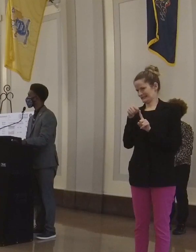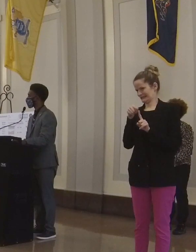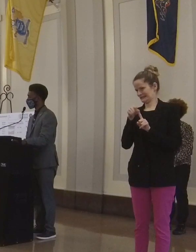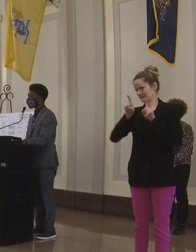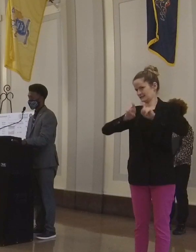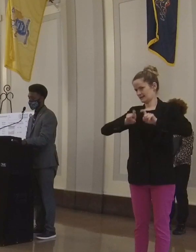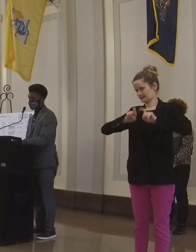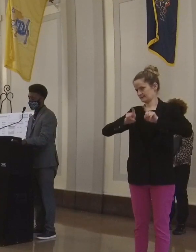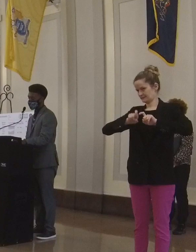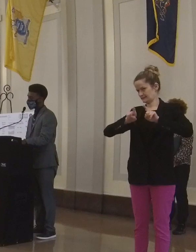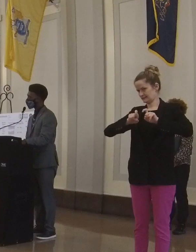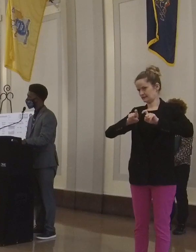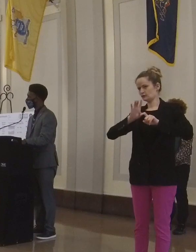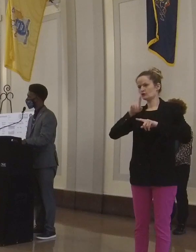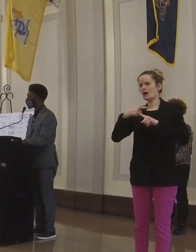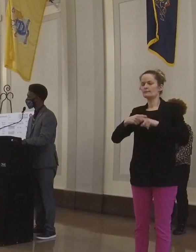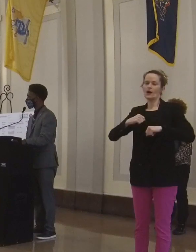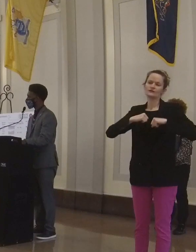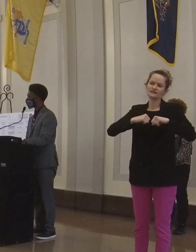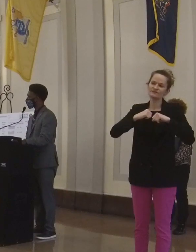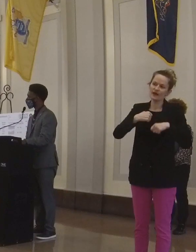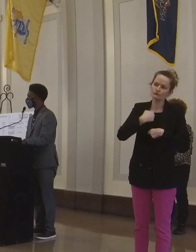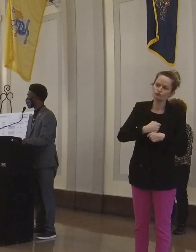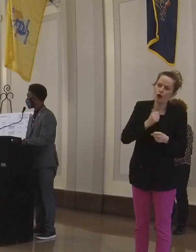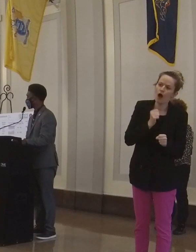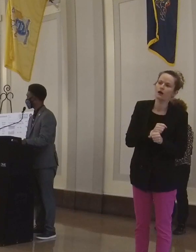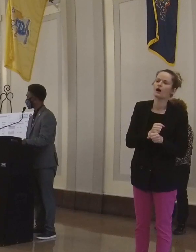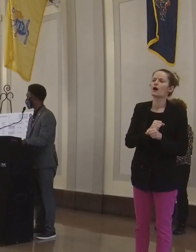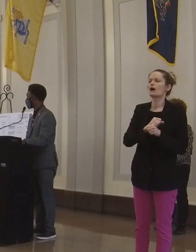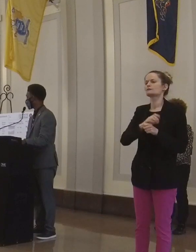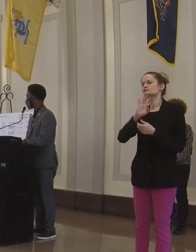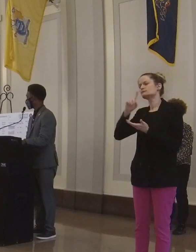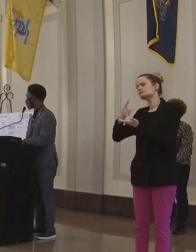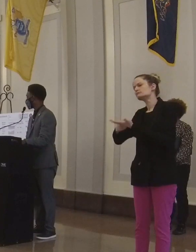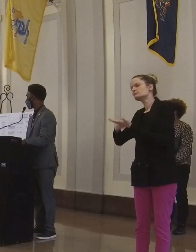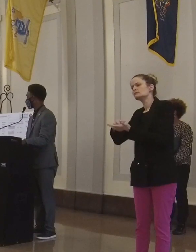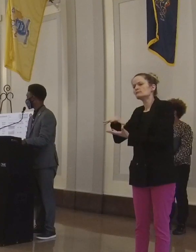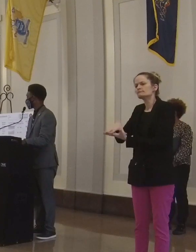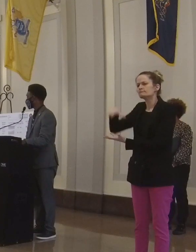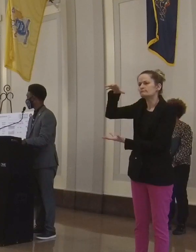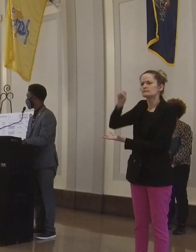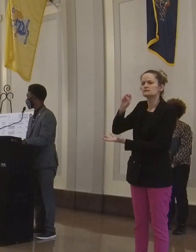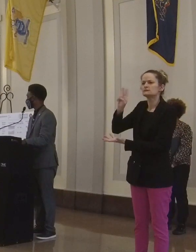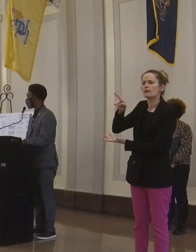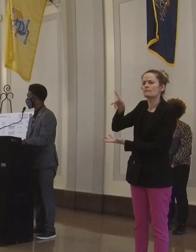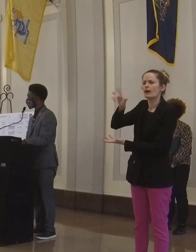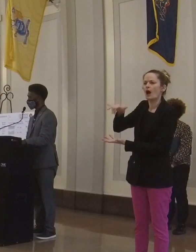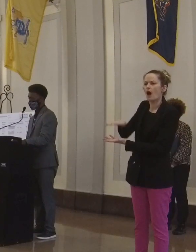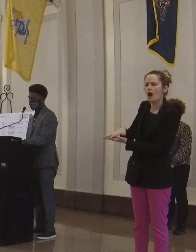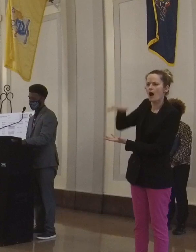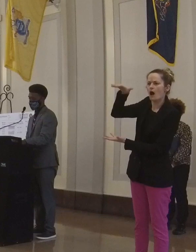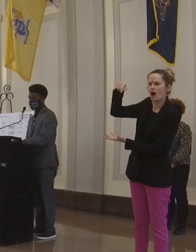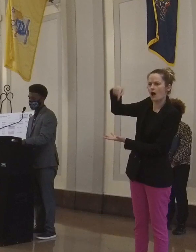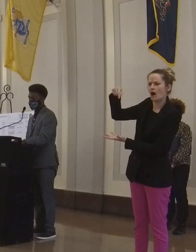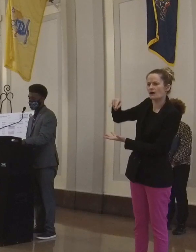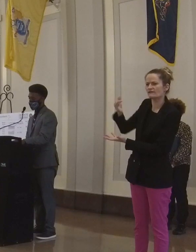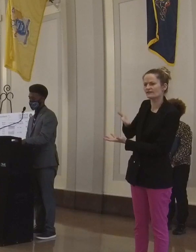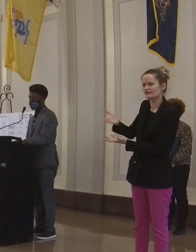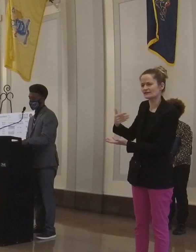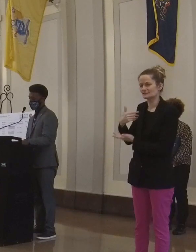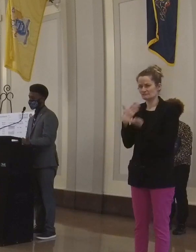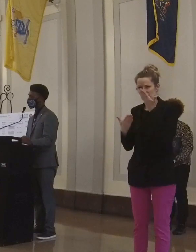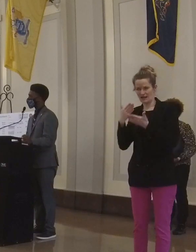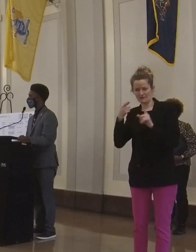and he's got to boost supply. And I'm wondering, this might be a question for you, Dr. D. Are you seeing